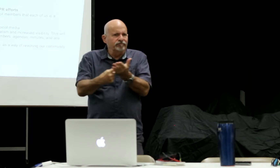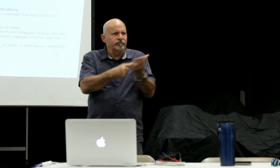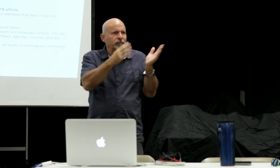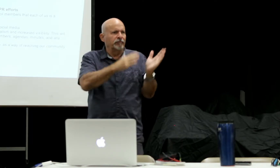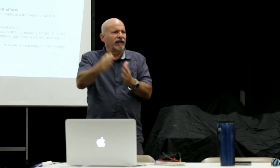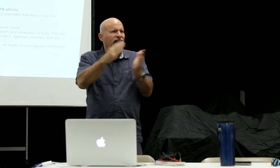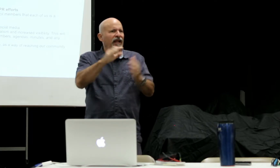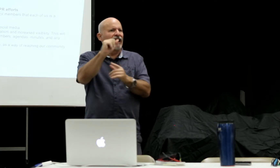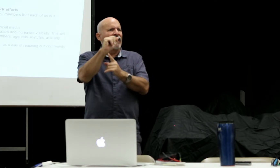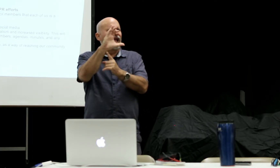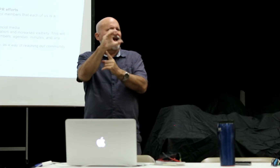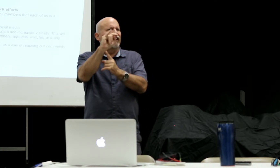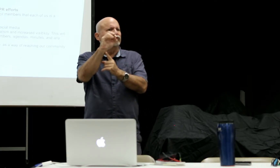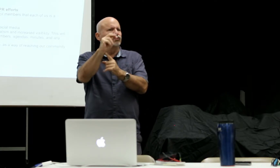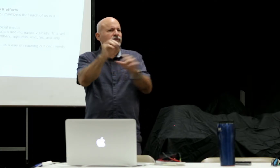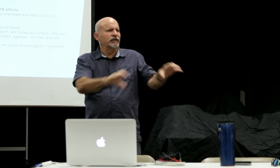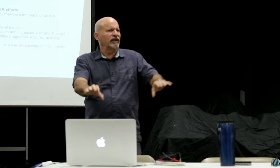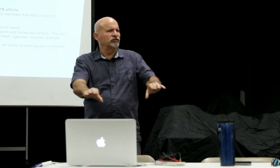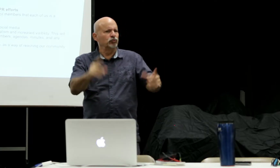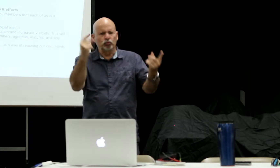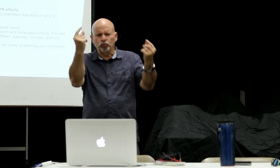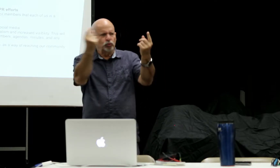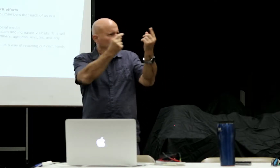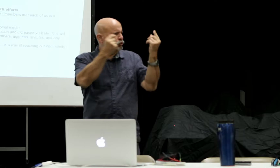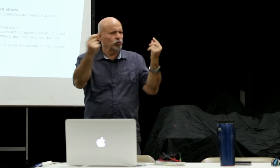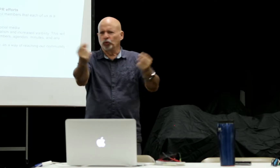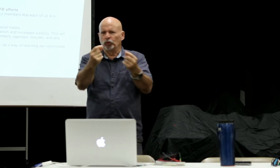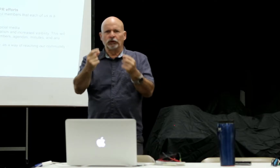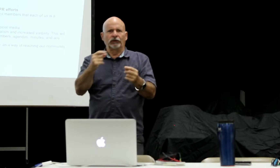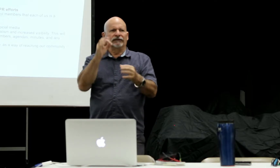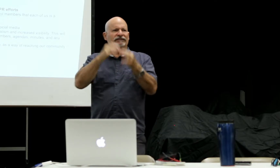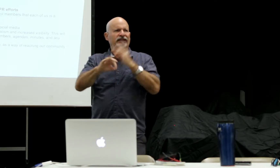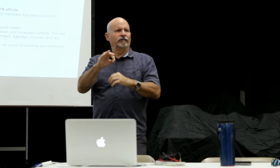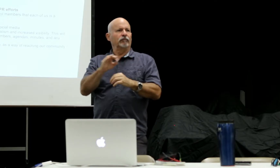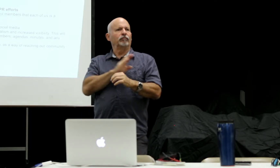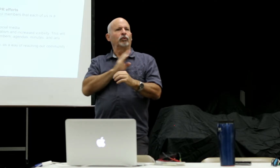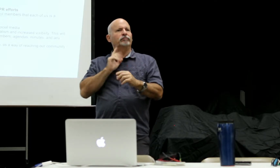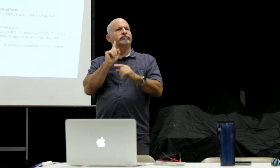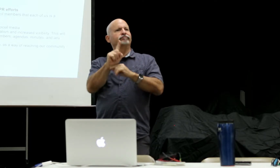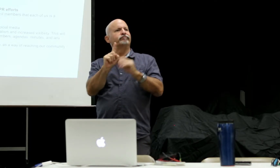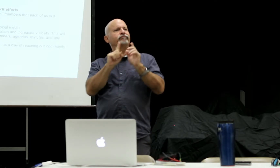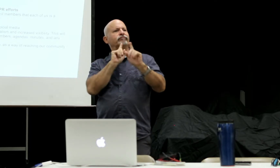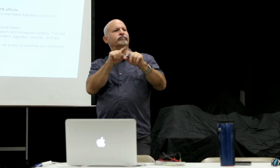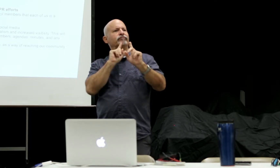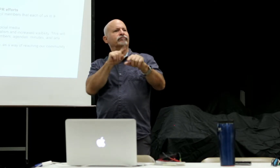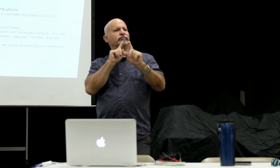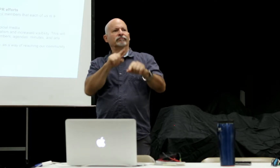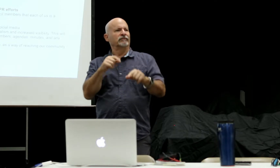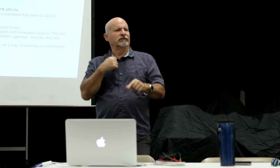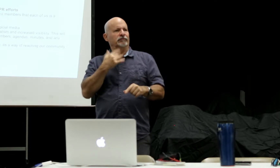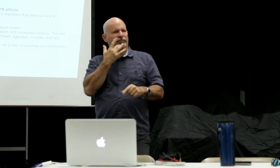have the meetings and that we can do in action items instead of